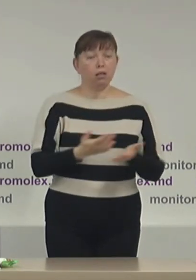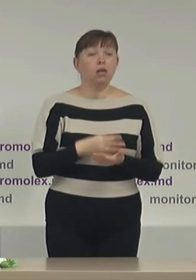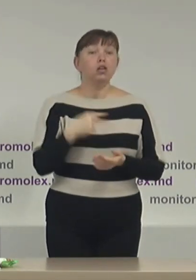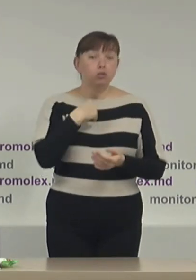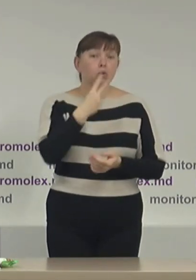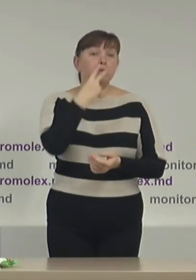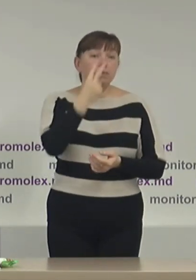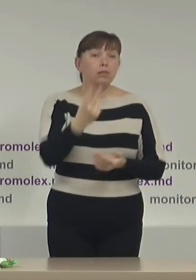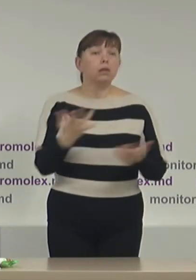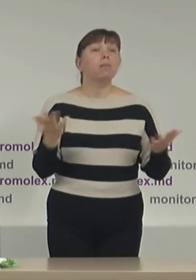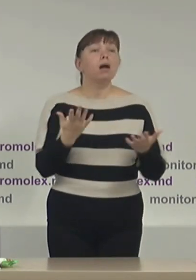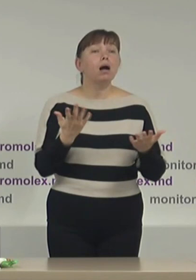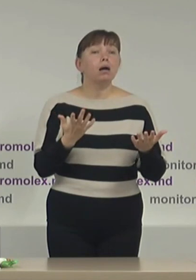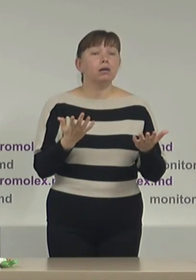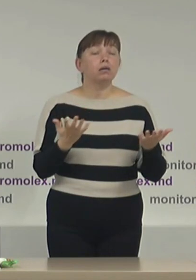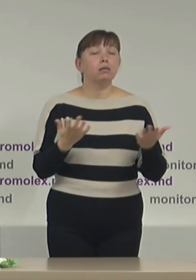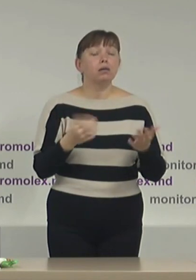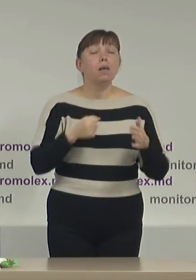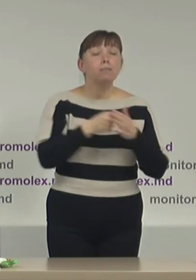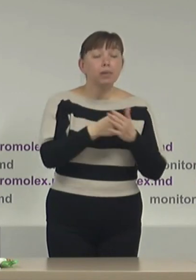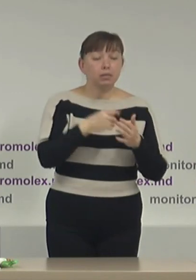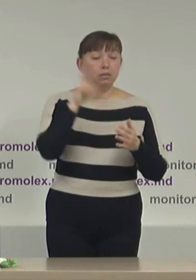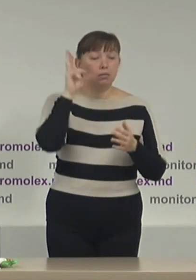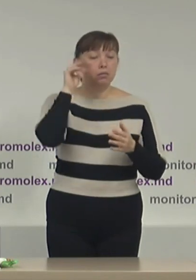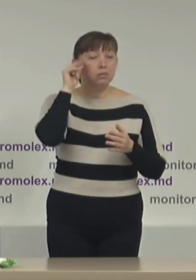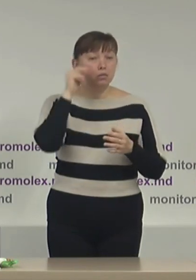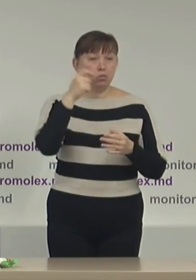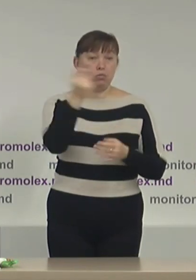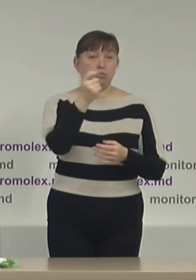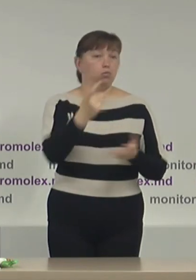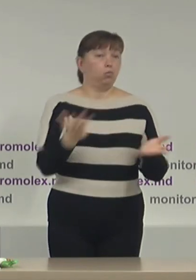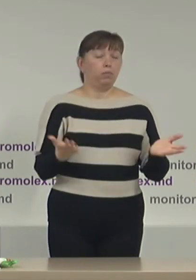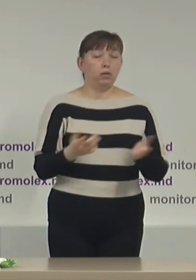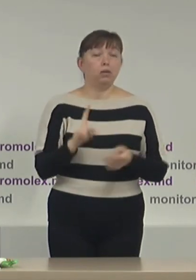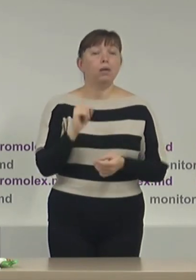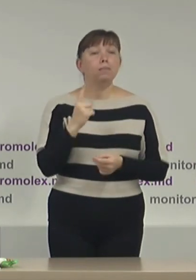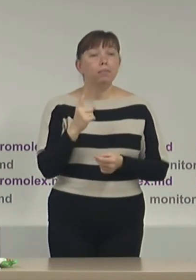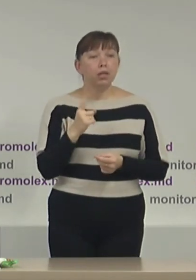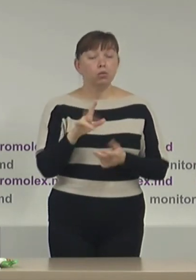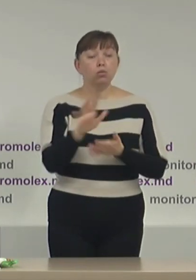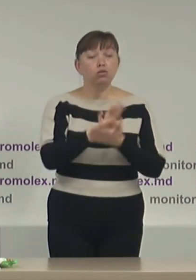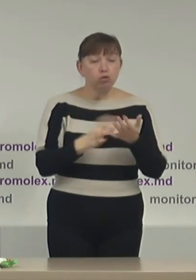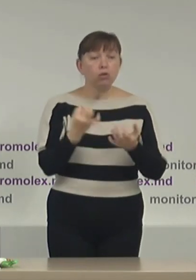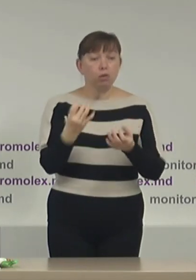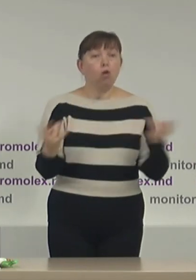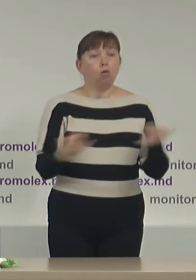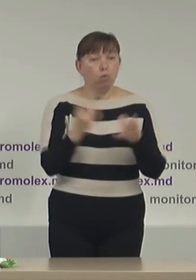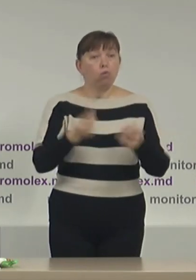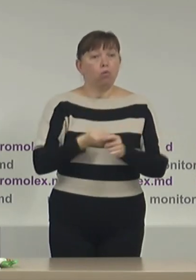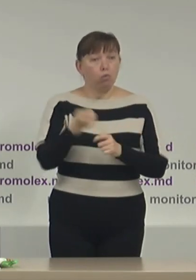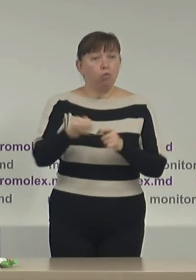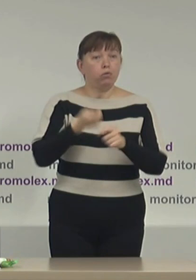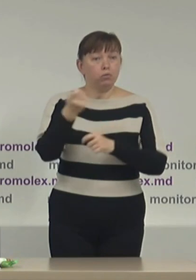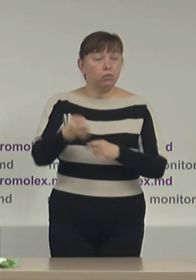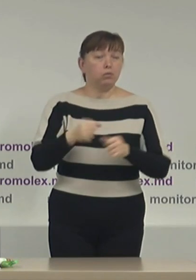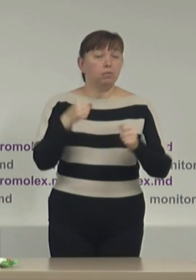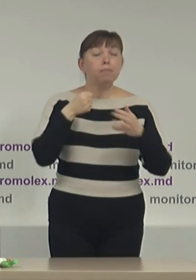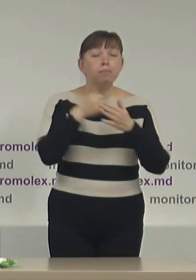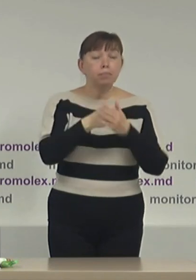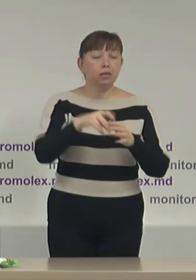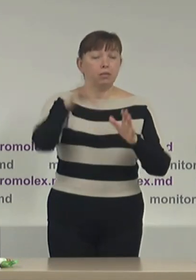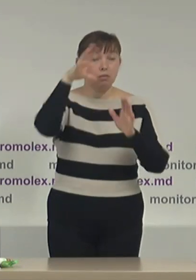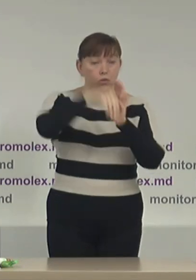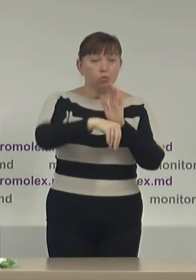be announced by the Central Electoral Commission to see how many requests were registered as of Sunday, because